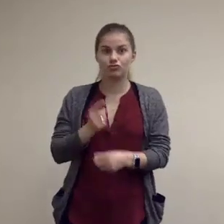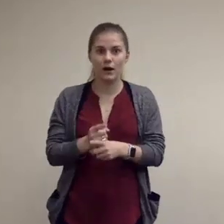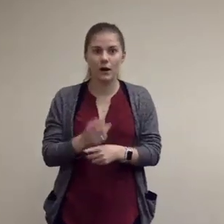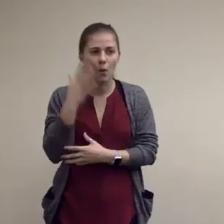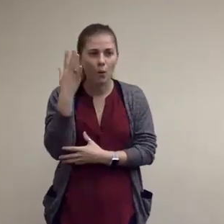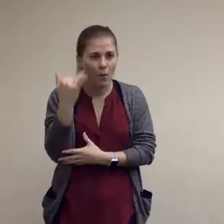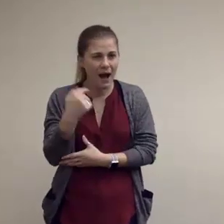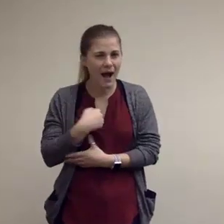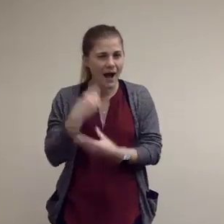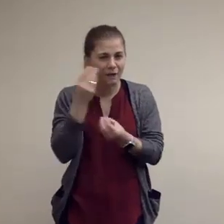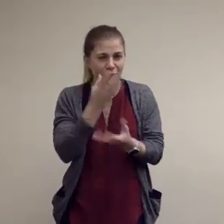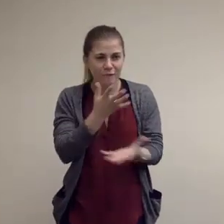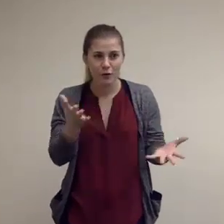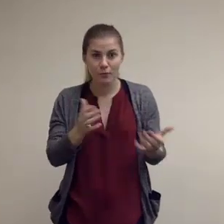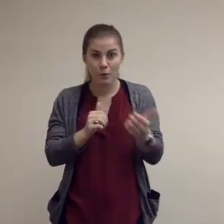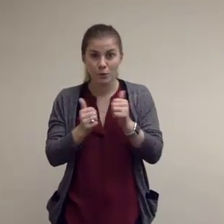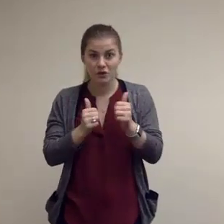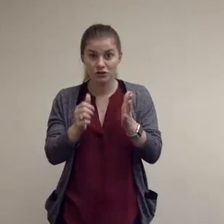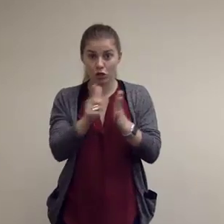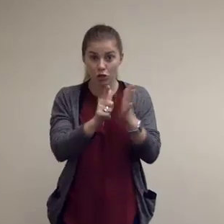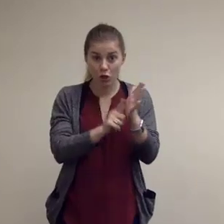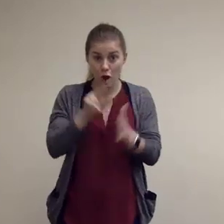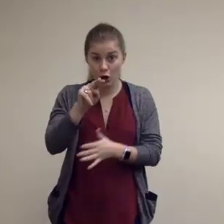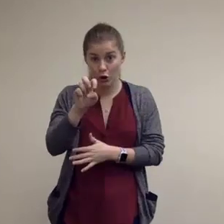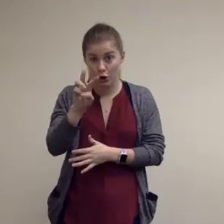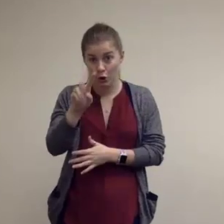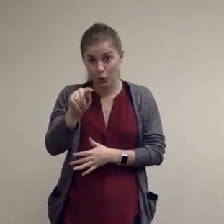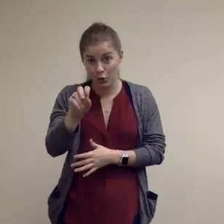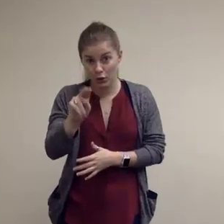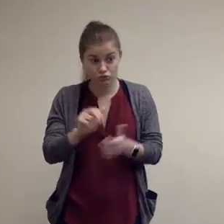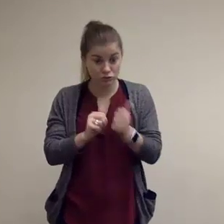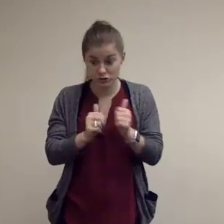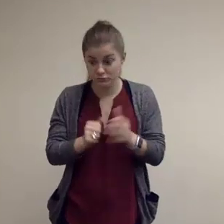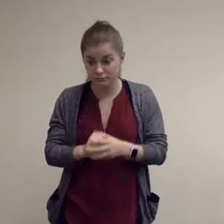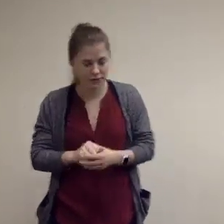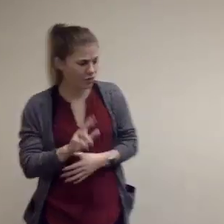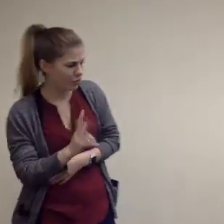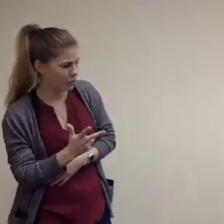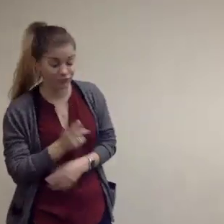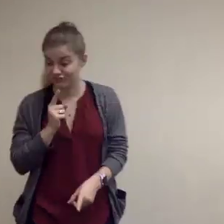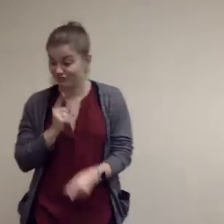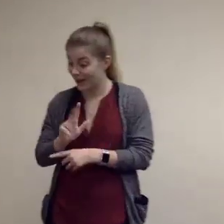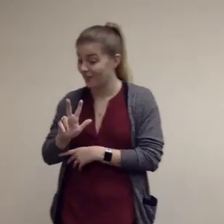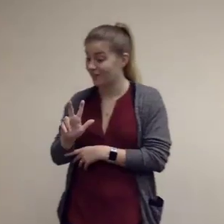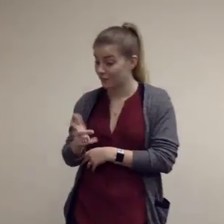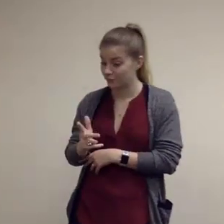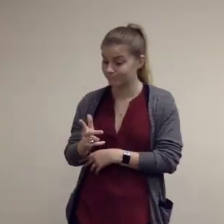says that I can say that? The third one. The third one, which is the one that says what? For